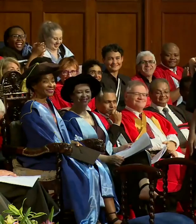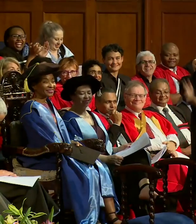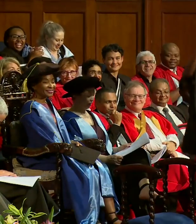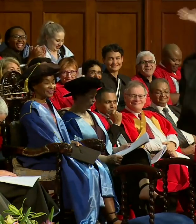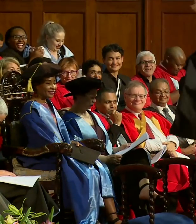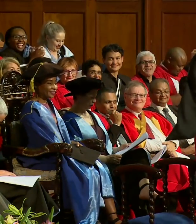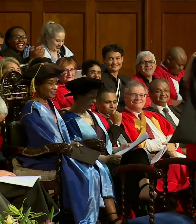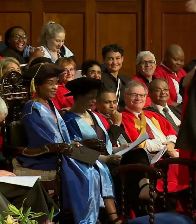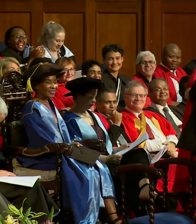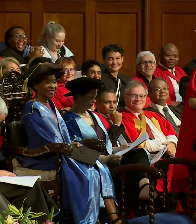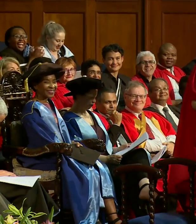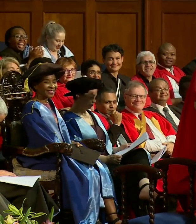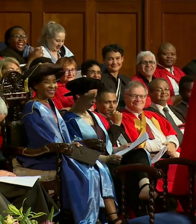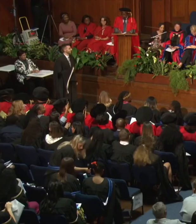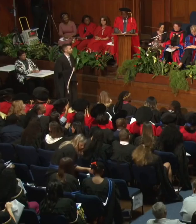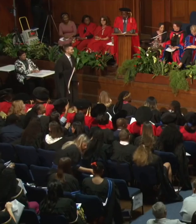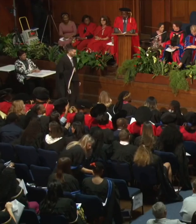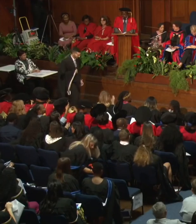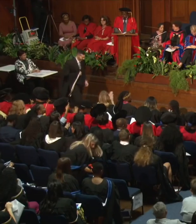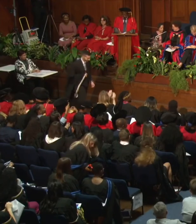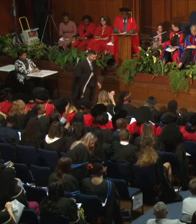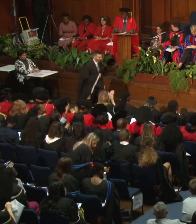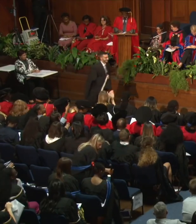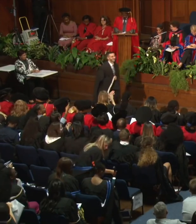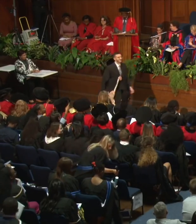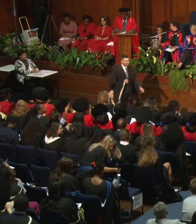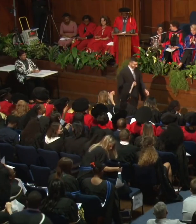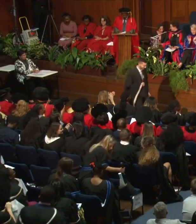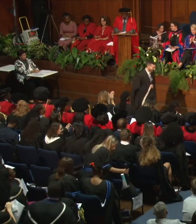With distinction, Gabrielle Koski.